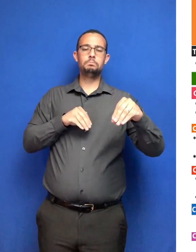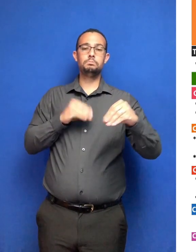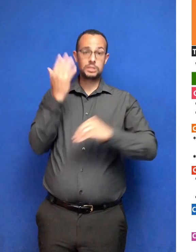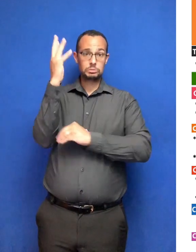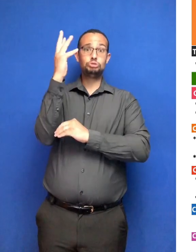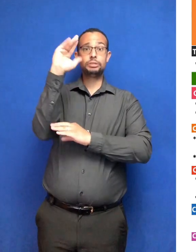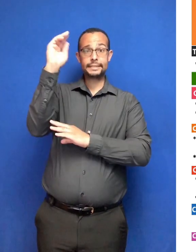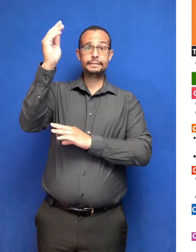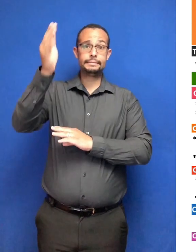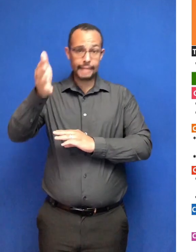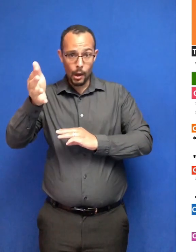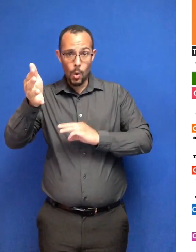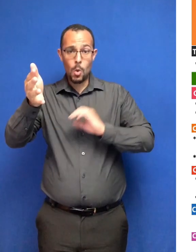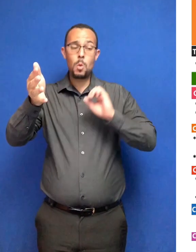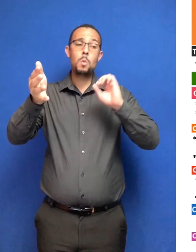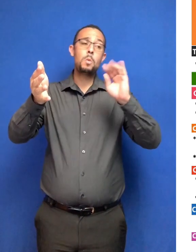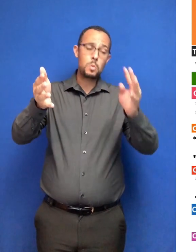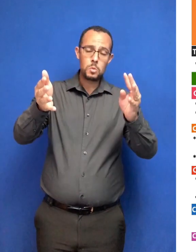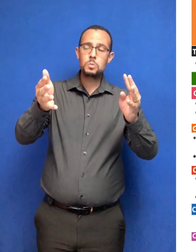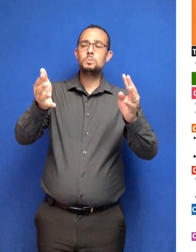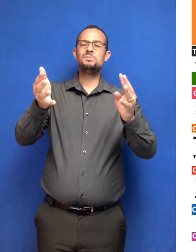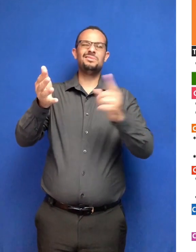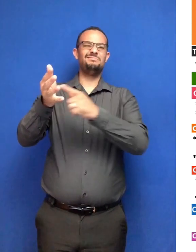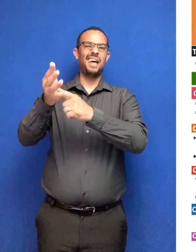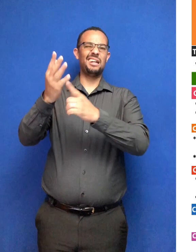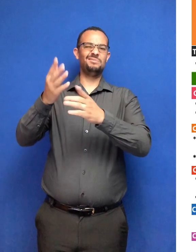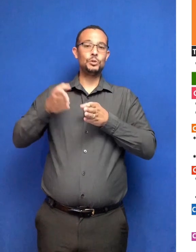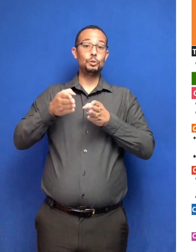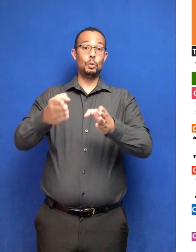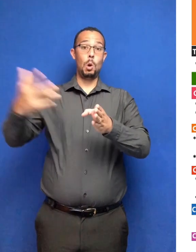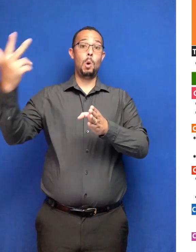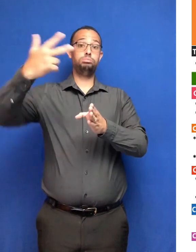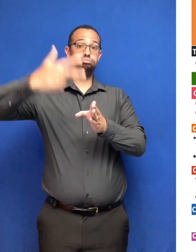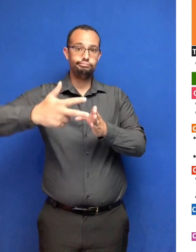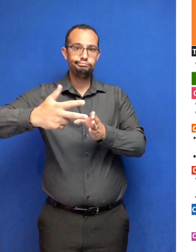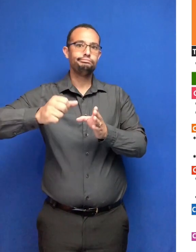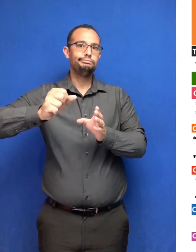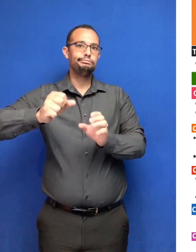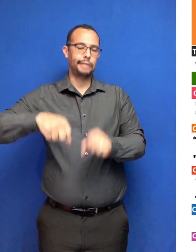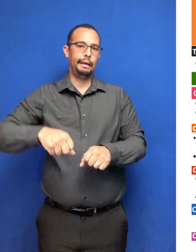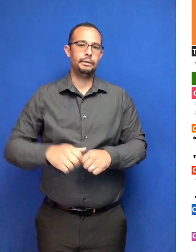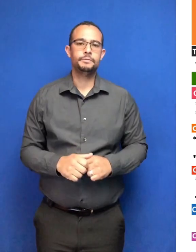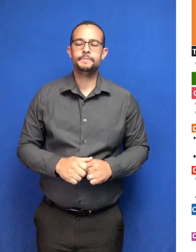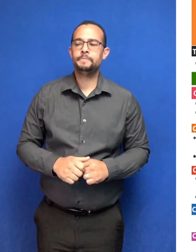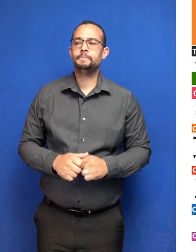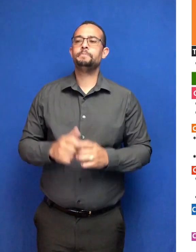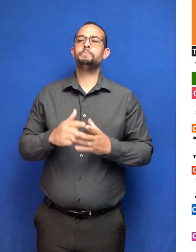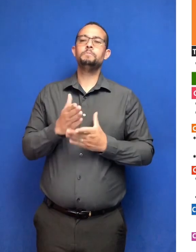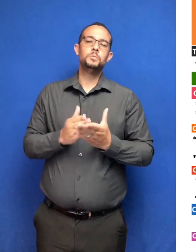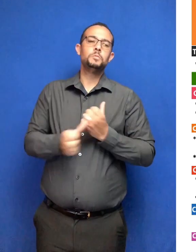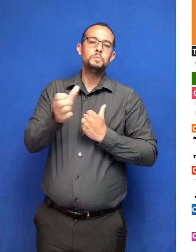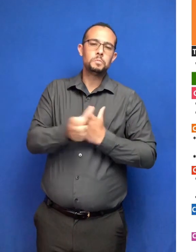downed trees can actually cause some road blockage. So, some power outages and hazards from